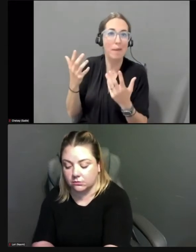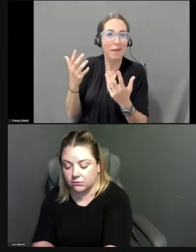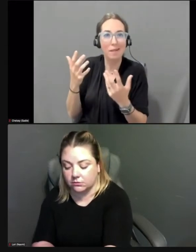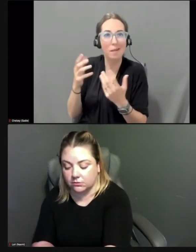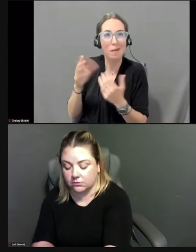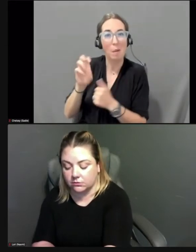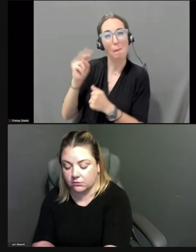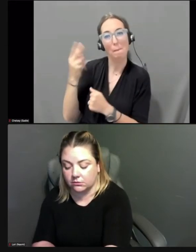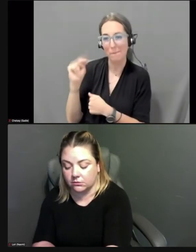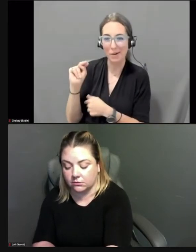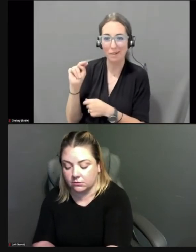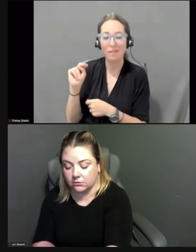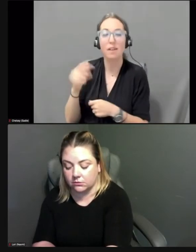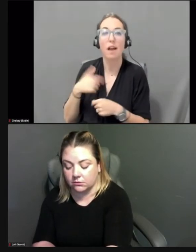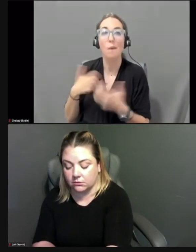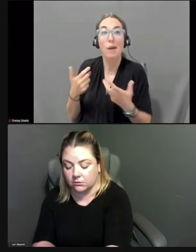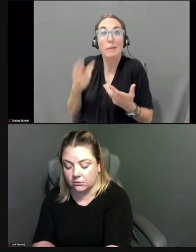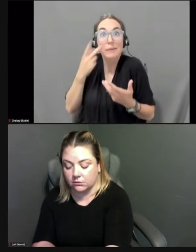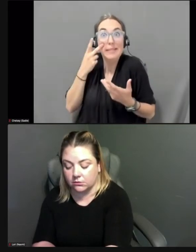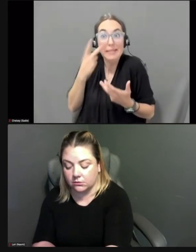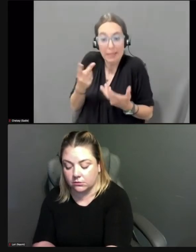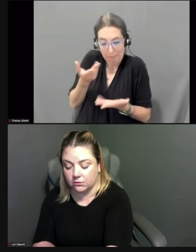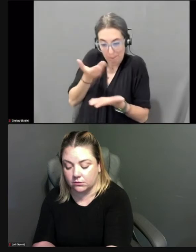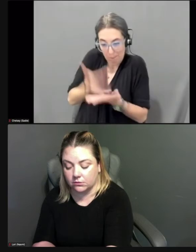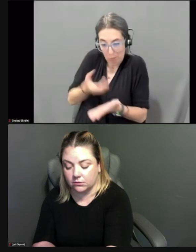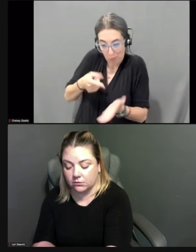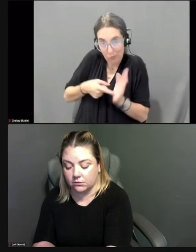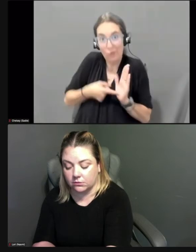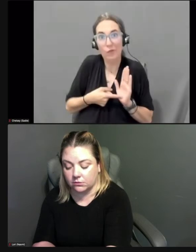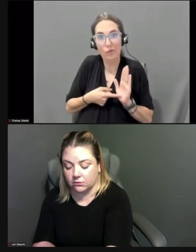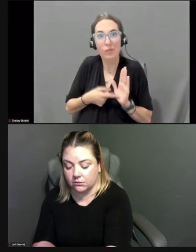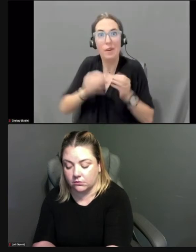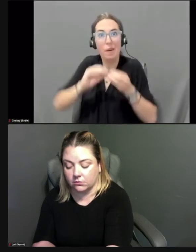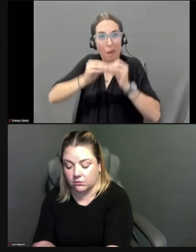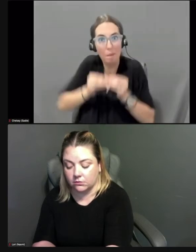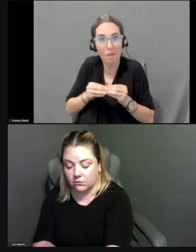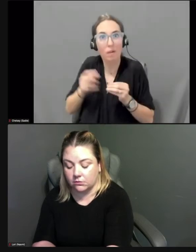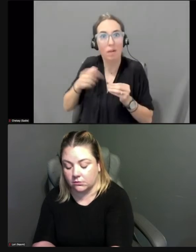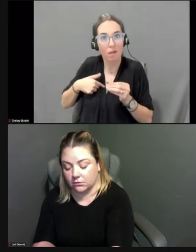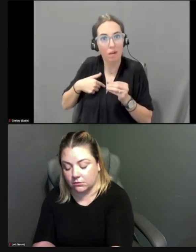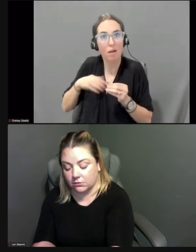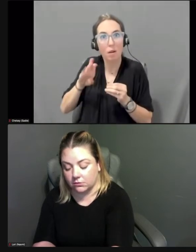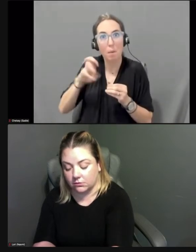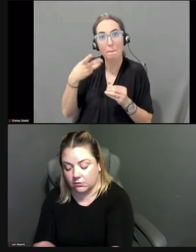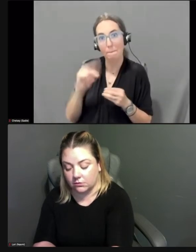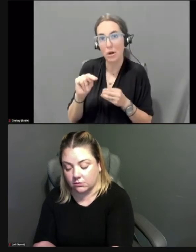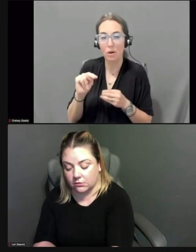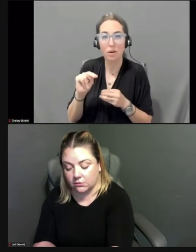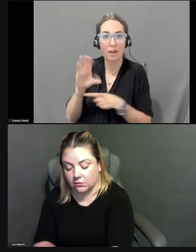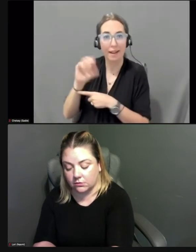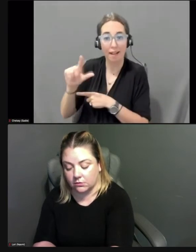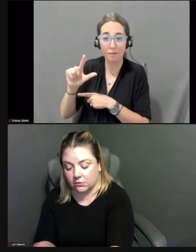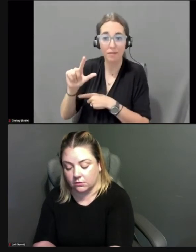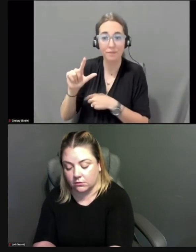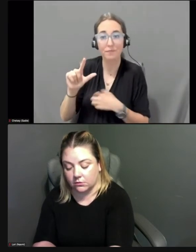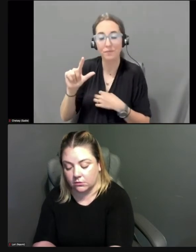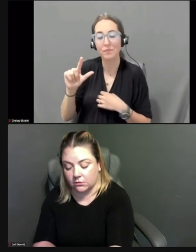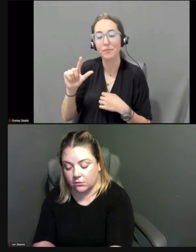proof that I was burning calories. But there was kind of a turning point. I can't even exactly